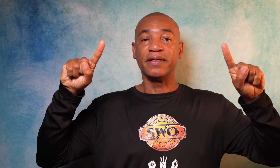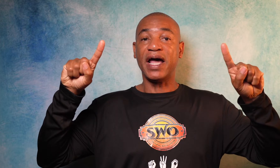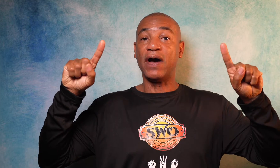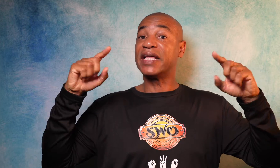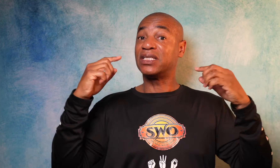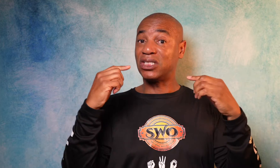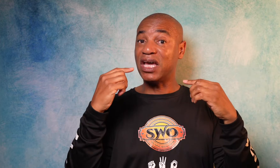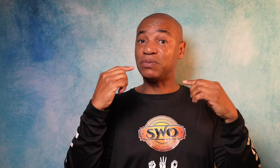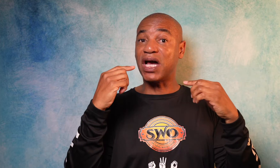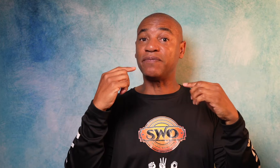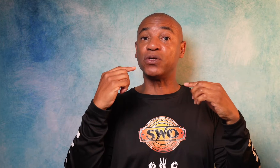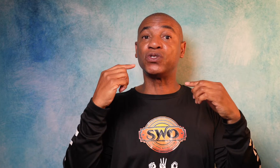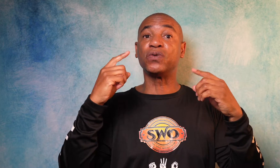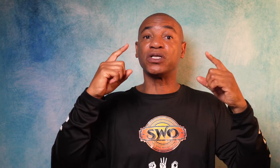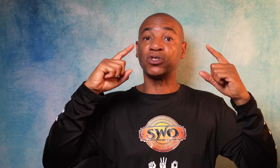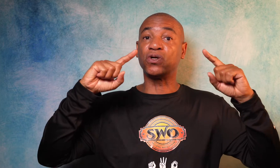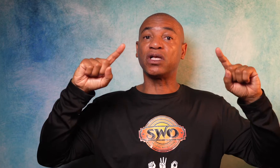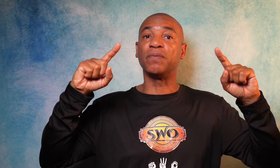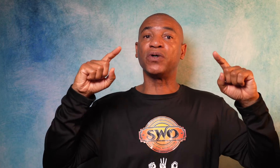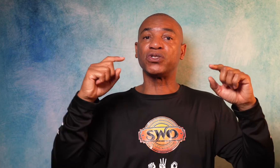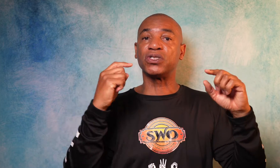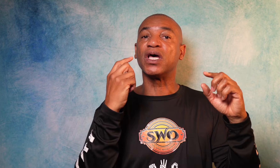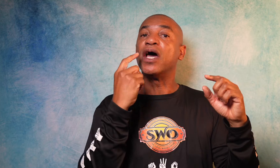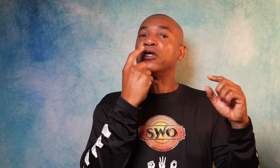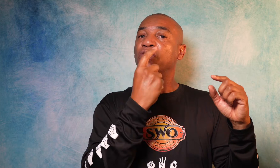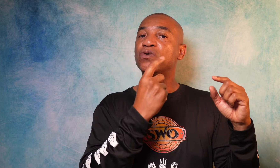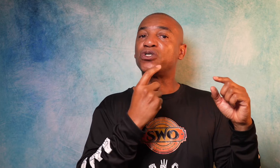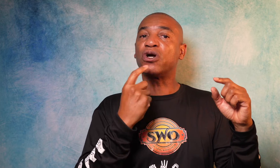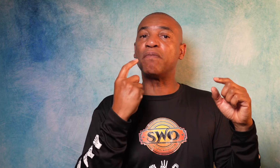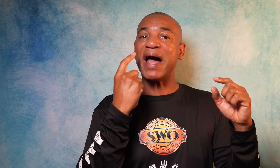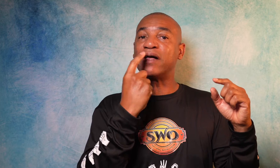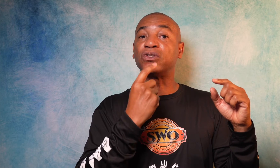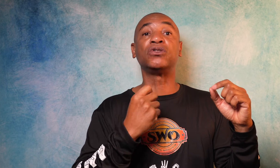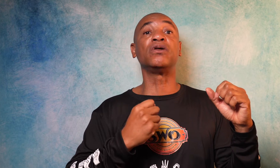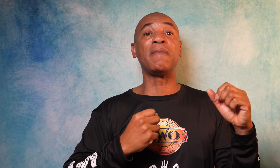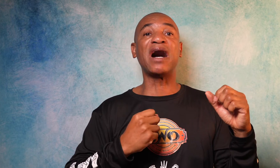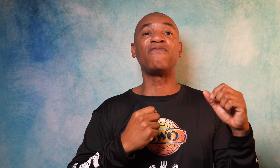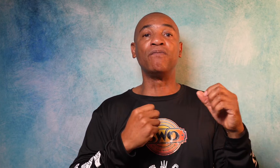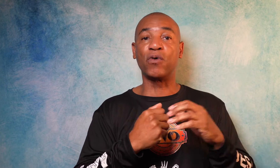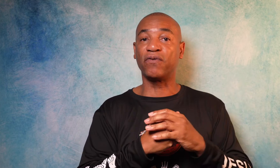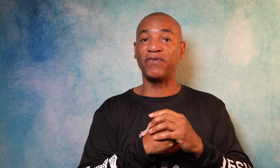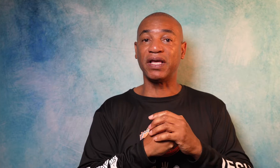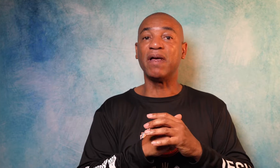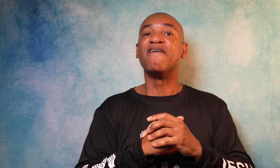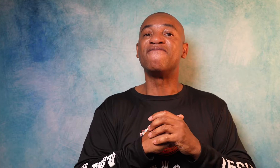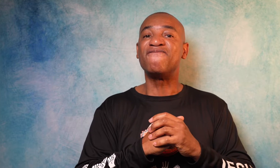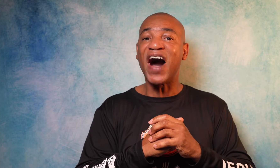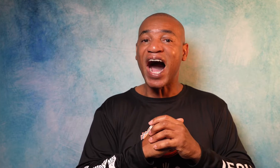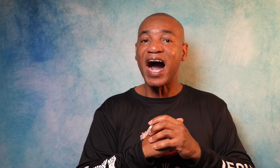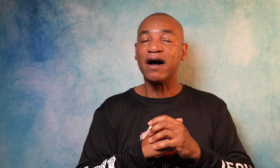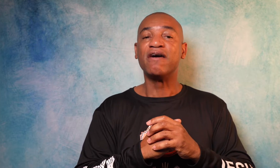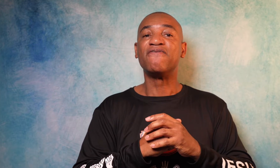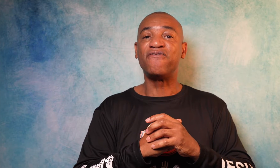Now, at the same time you're doing the circular motions, use your mouth to do the mouth morpheme, fa,